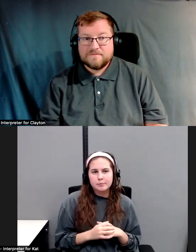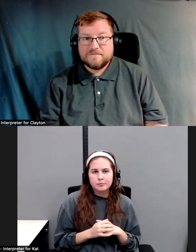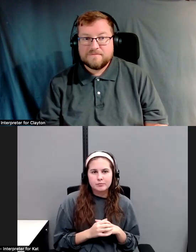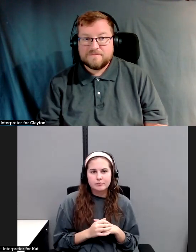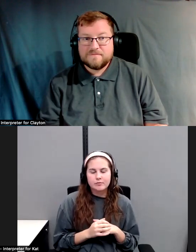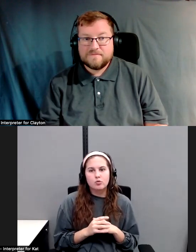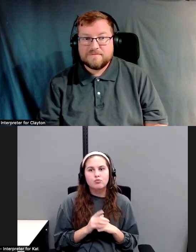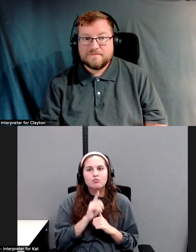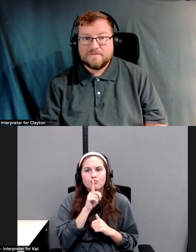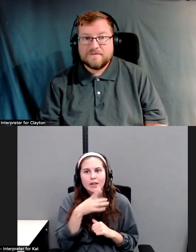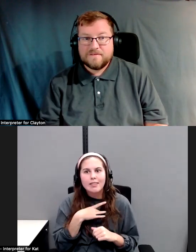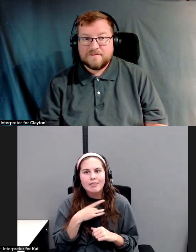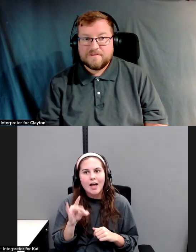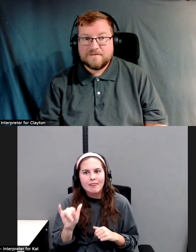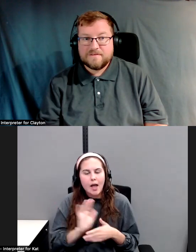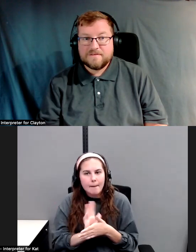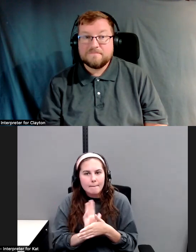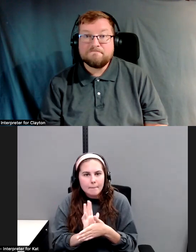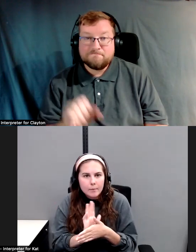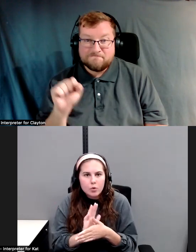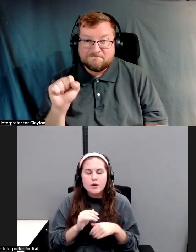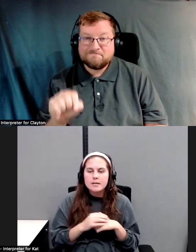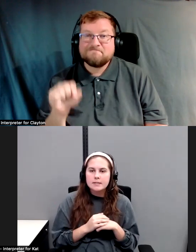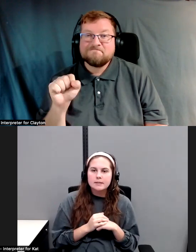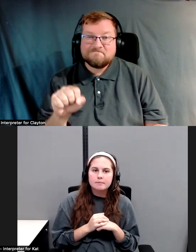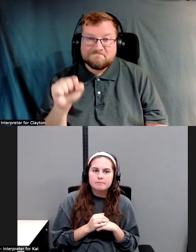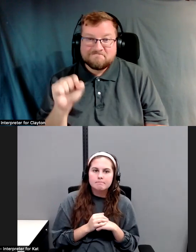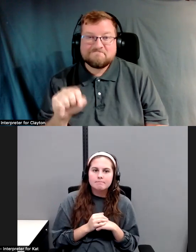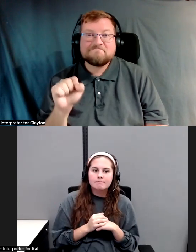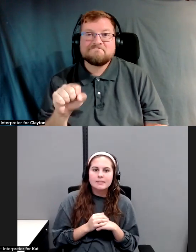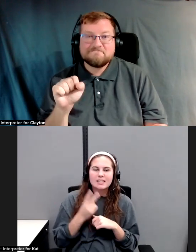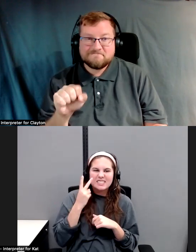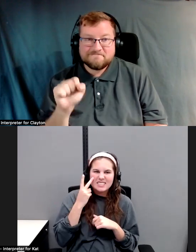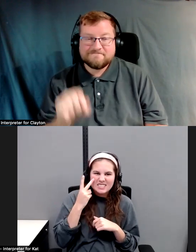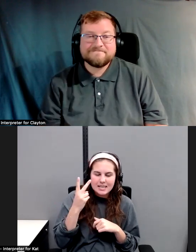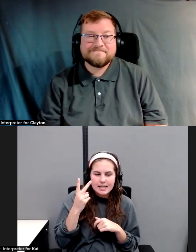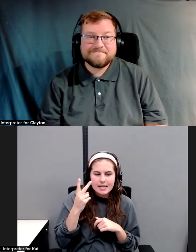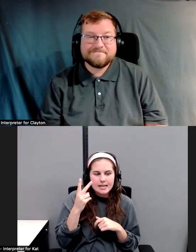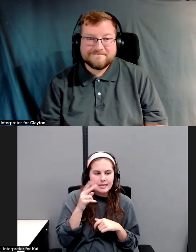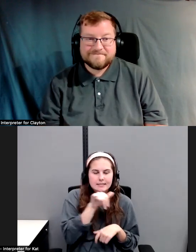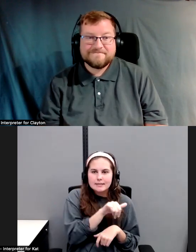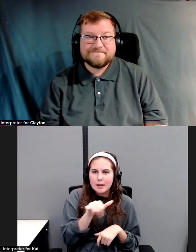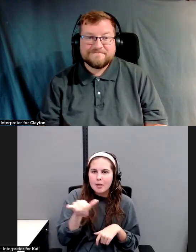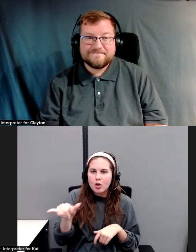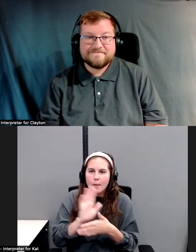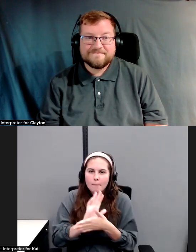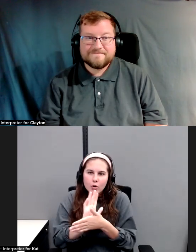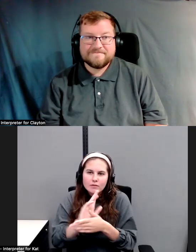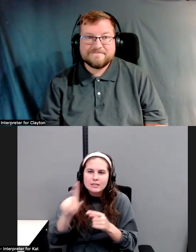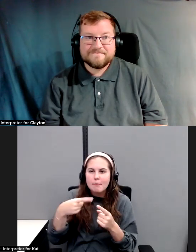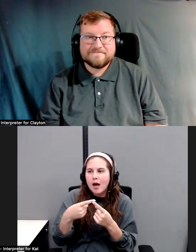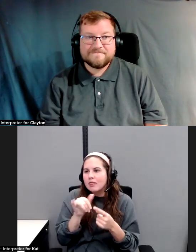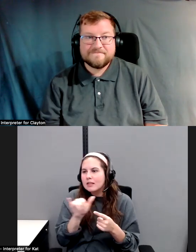really liked that movie. I could see a lot of similar movies that are about the same and the plot the same,